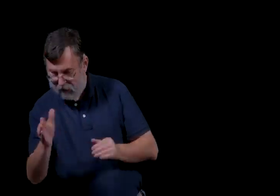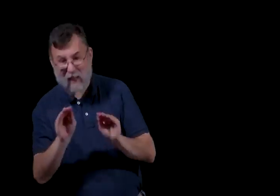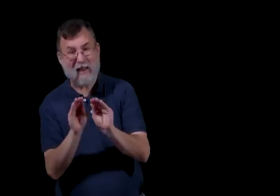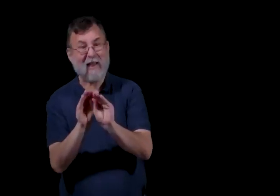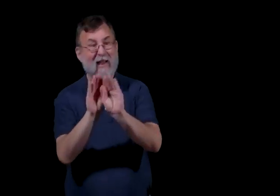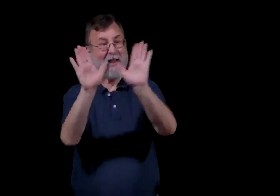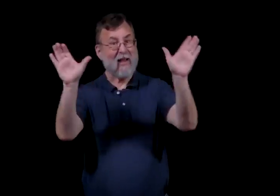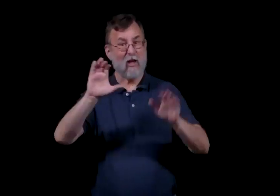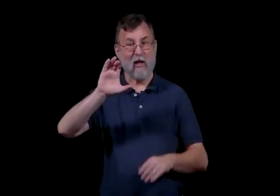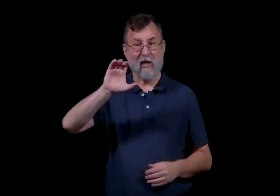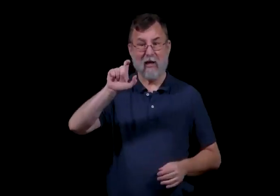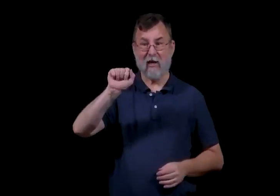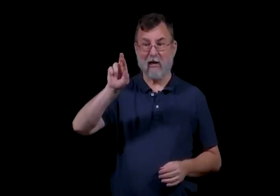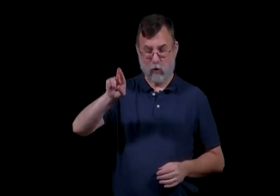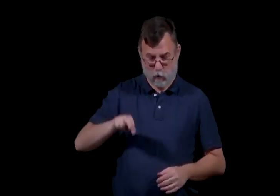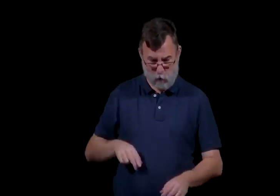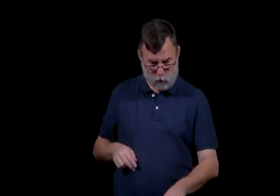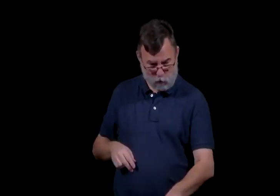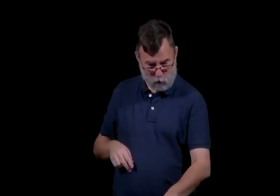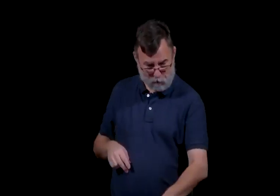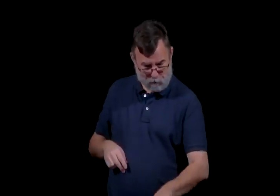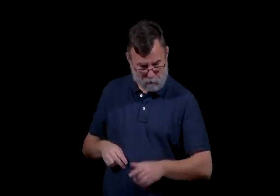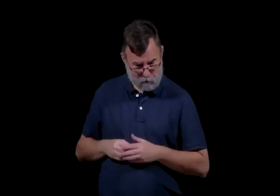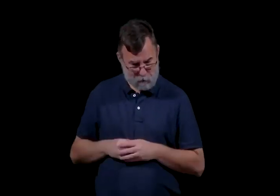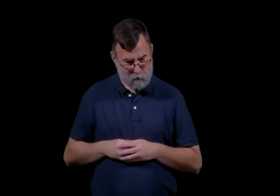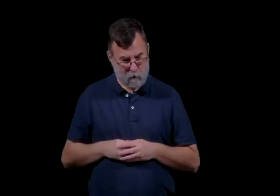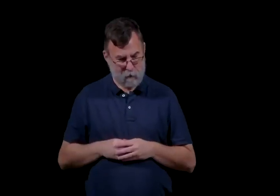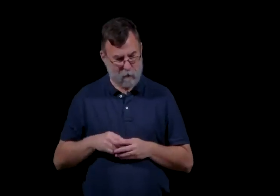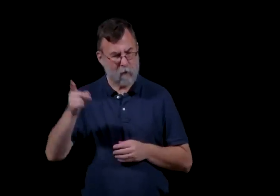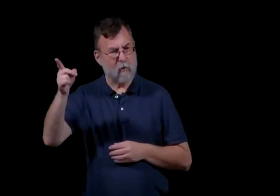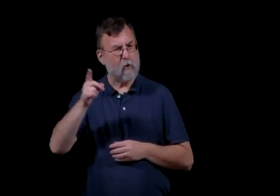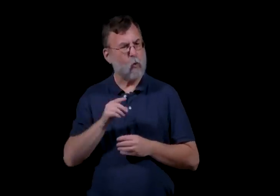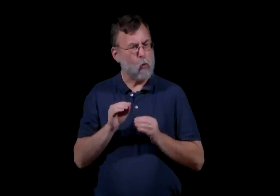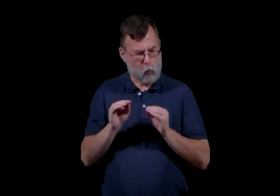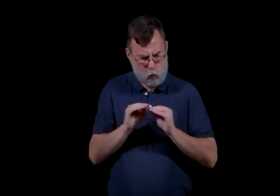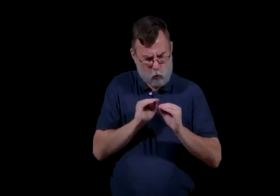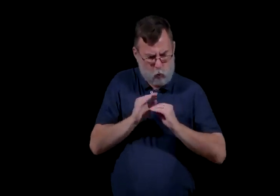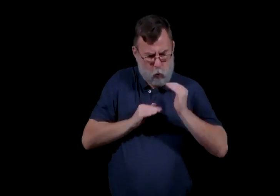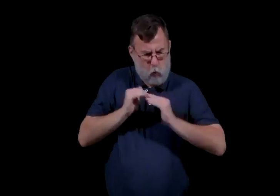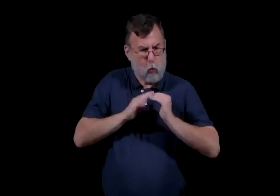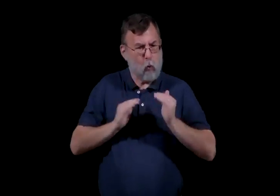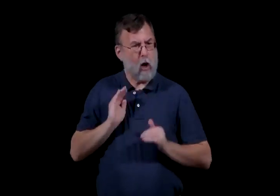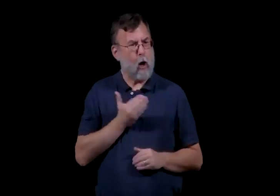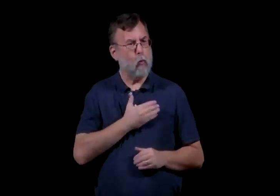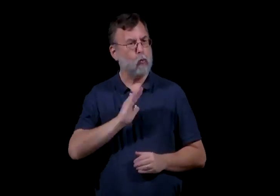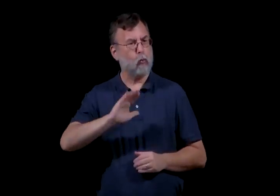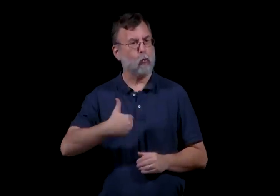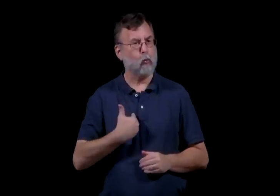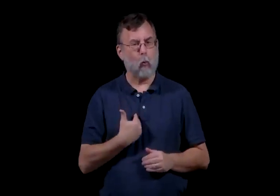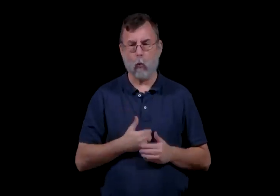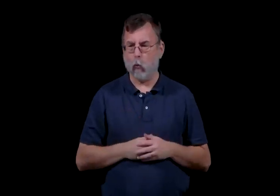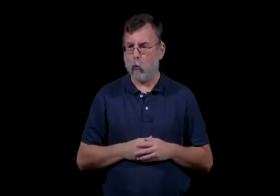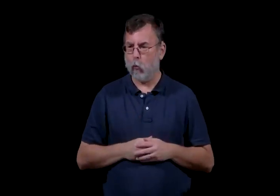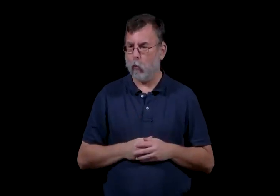And then there's a clear bead. And that means he restores our